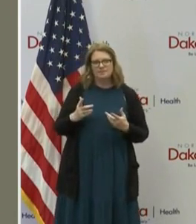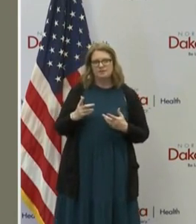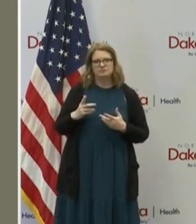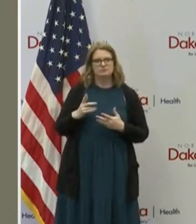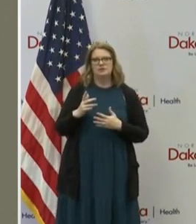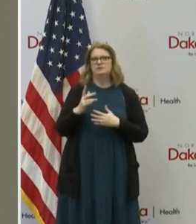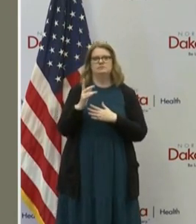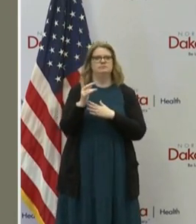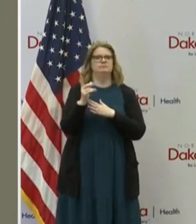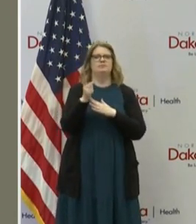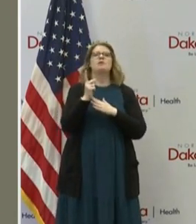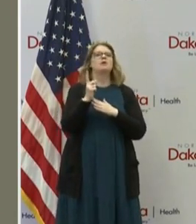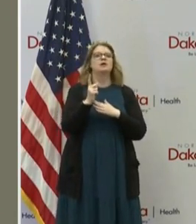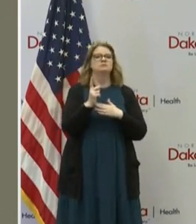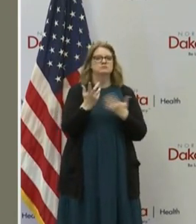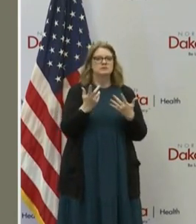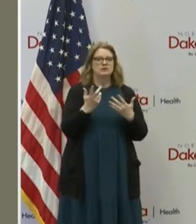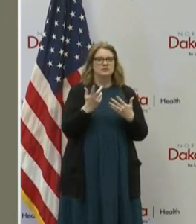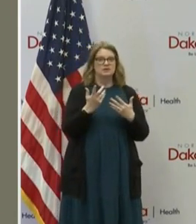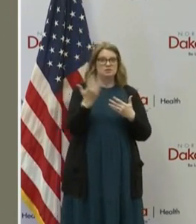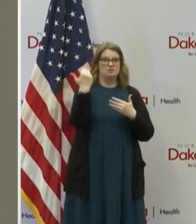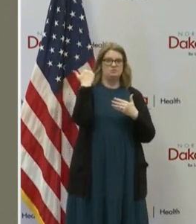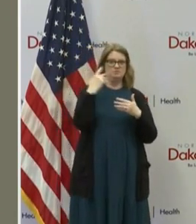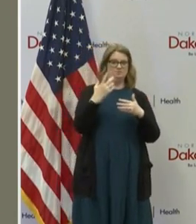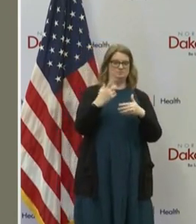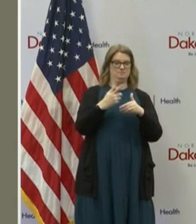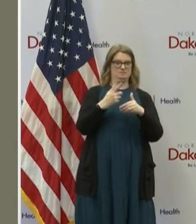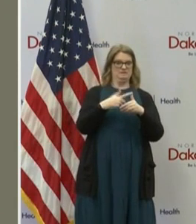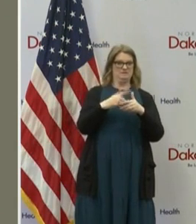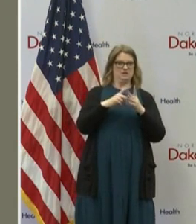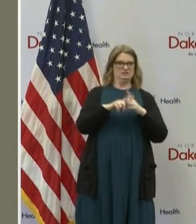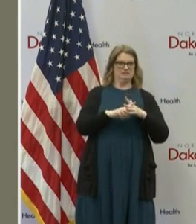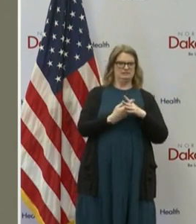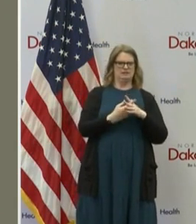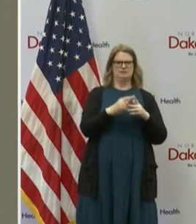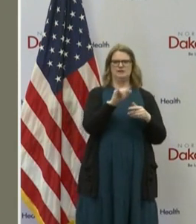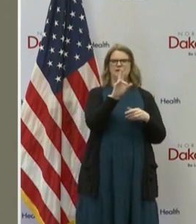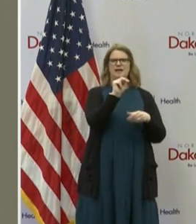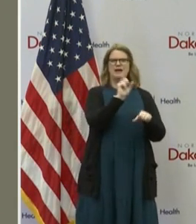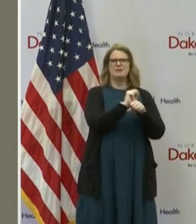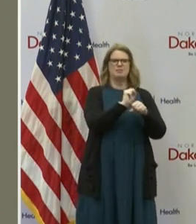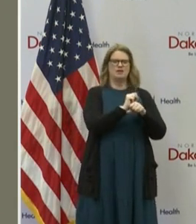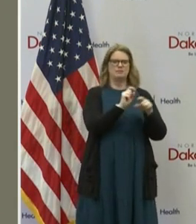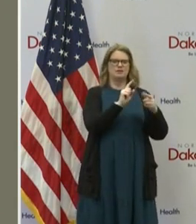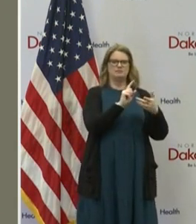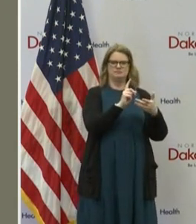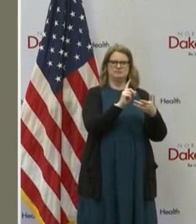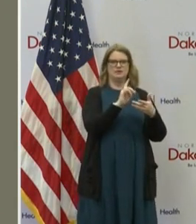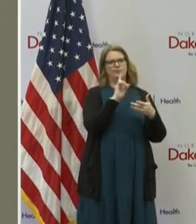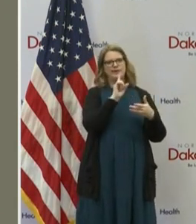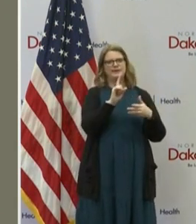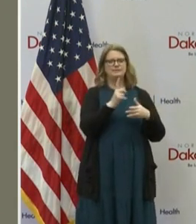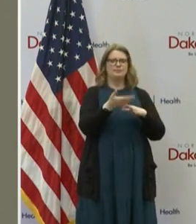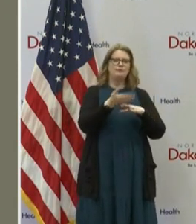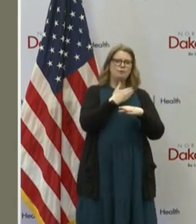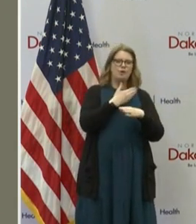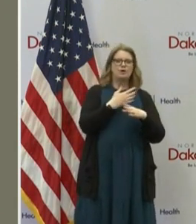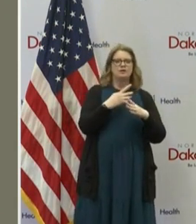almost exclusively where the unemployment figures were coming from, because some of those showed up for weeks before we got actually into